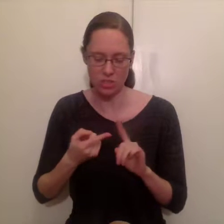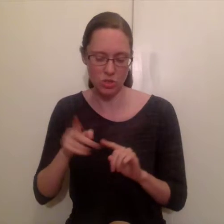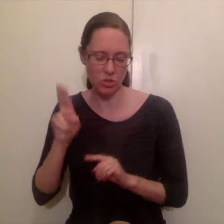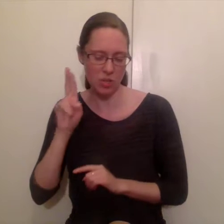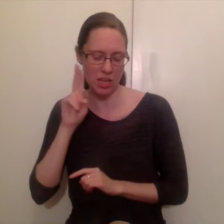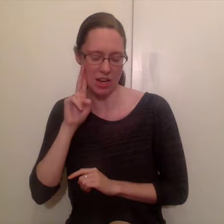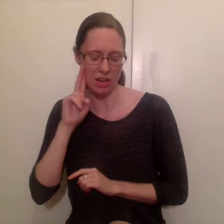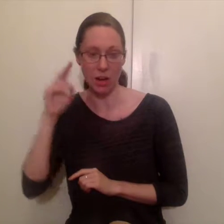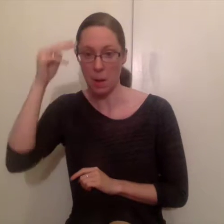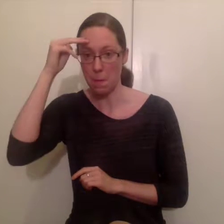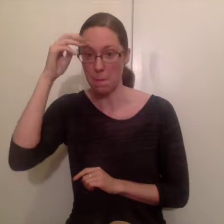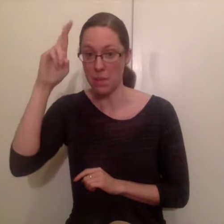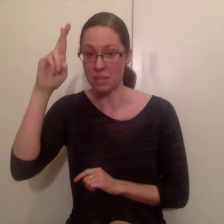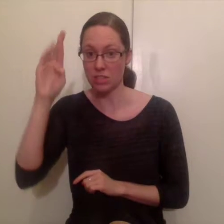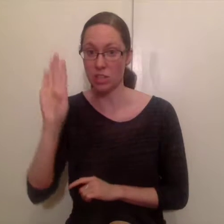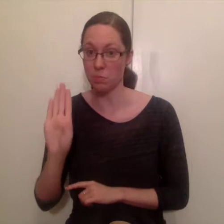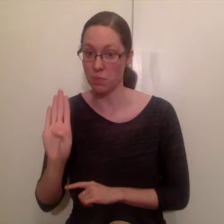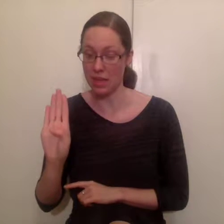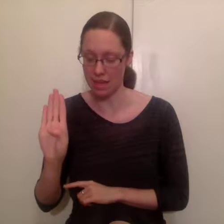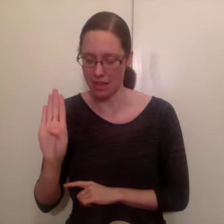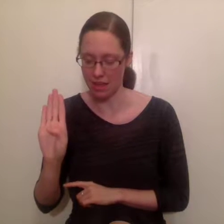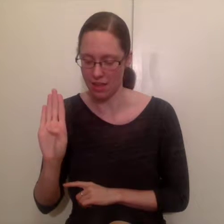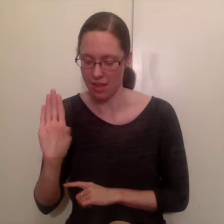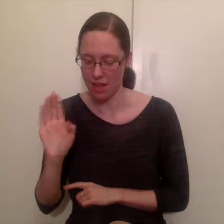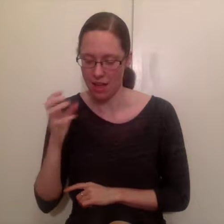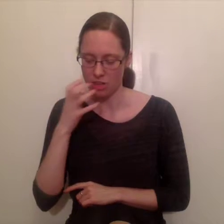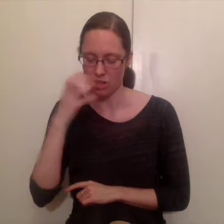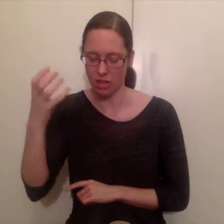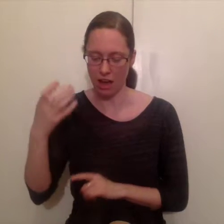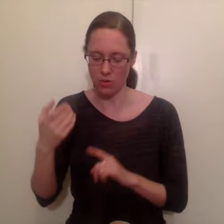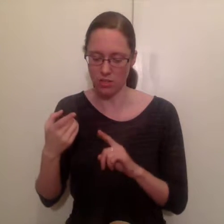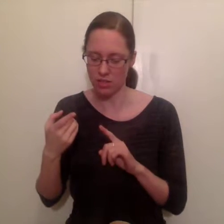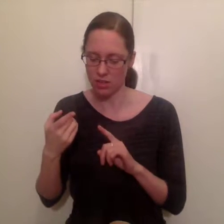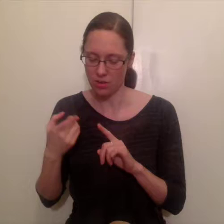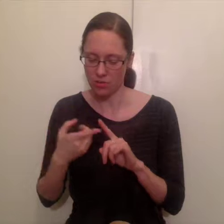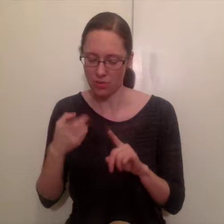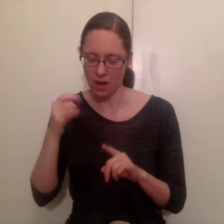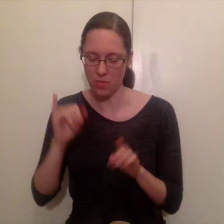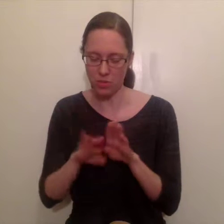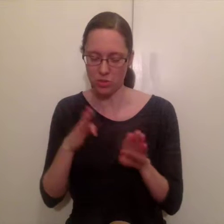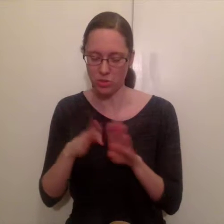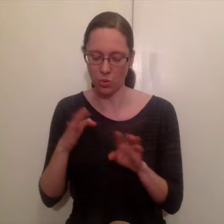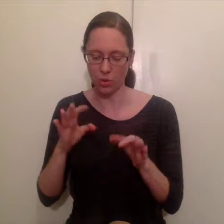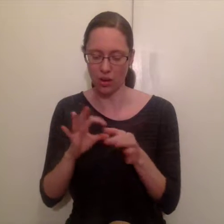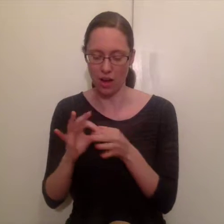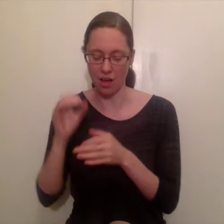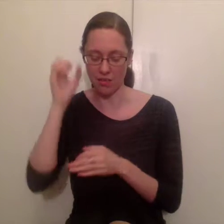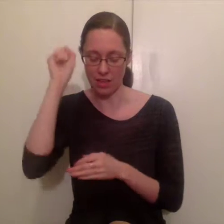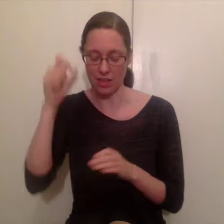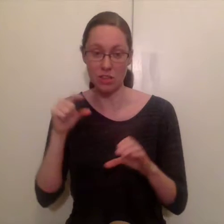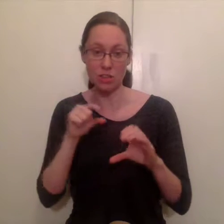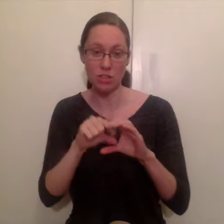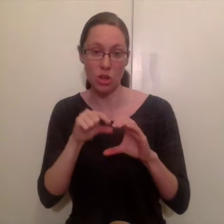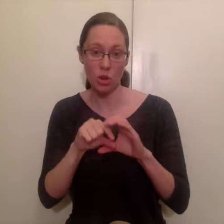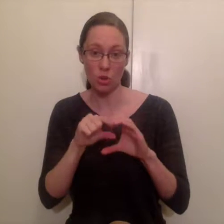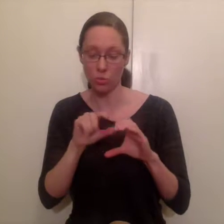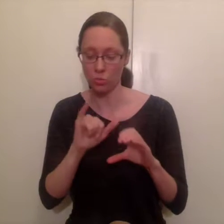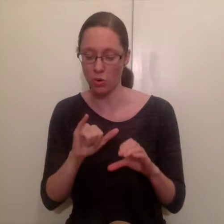to hear Mr. B shout from the door of his